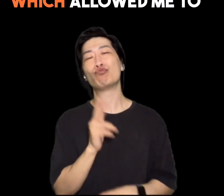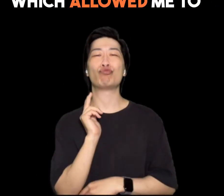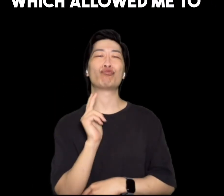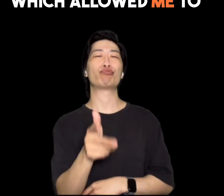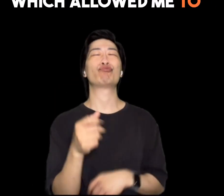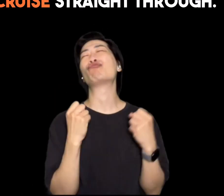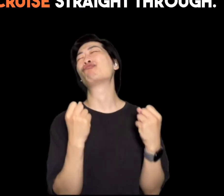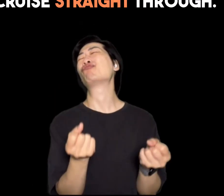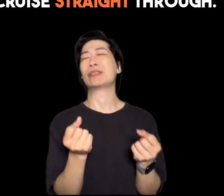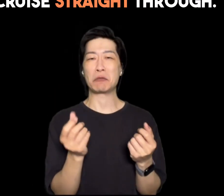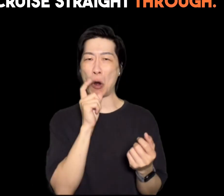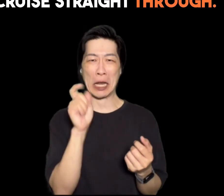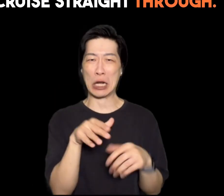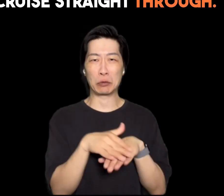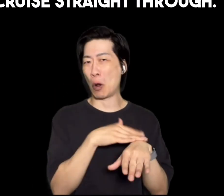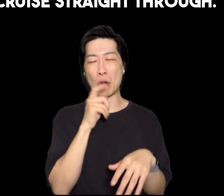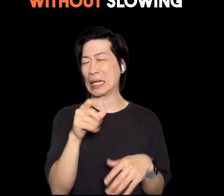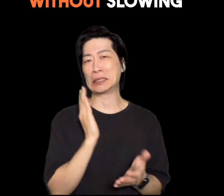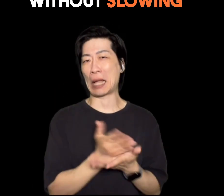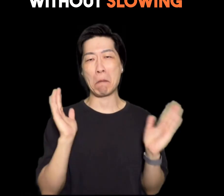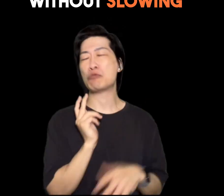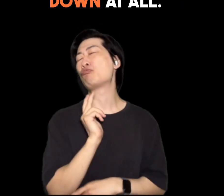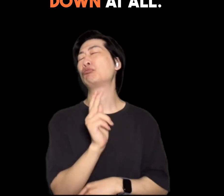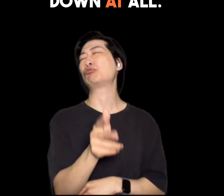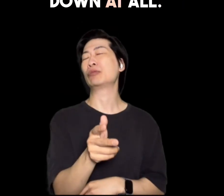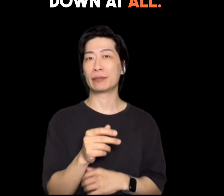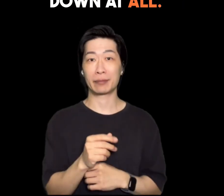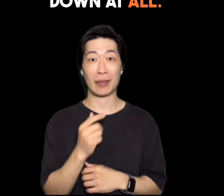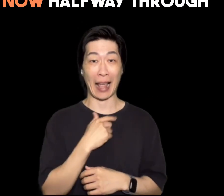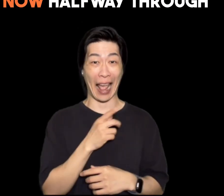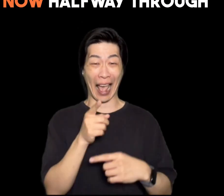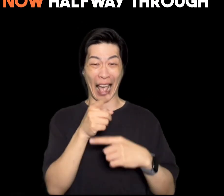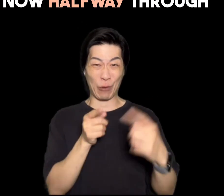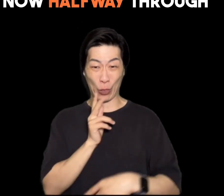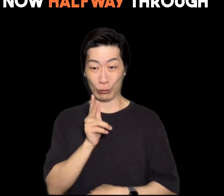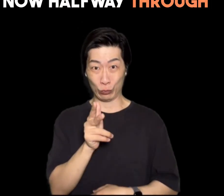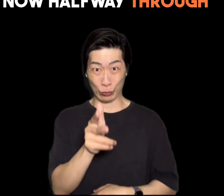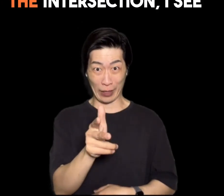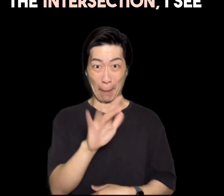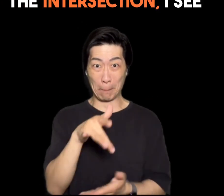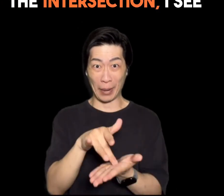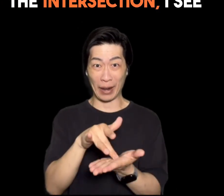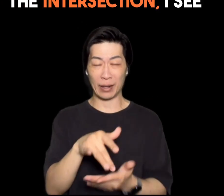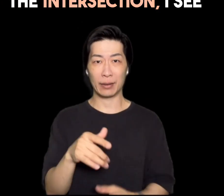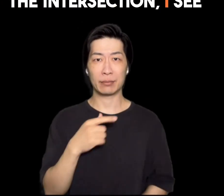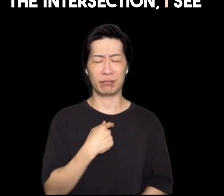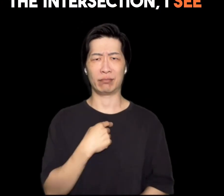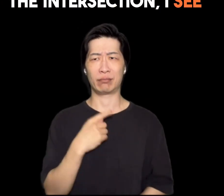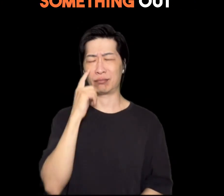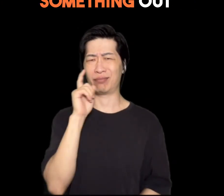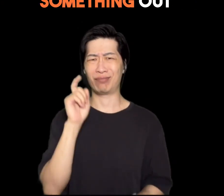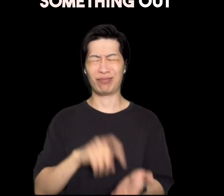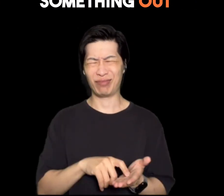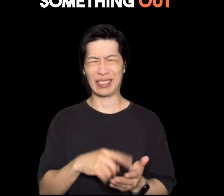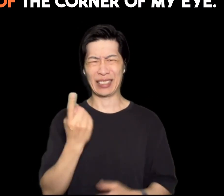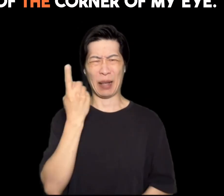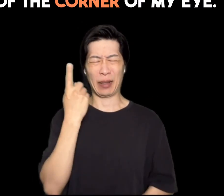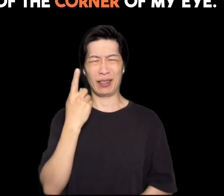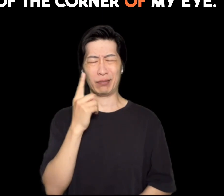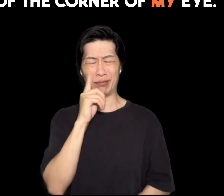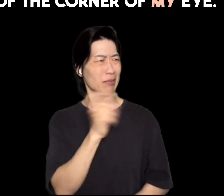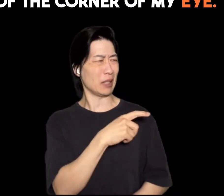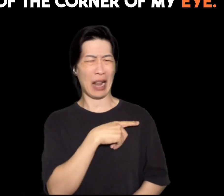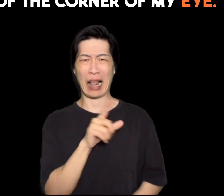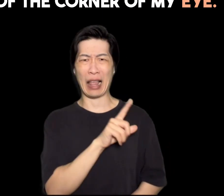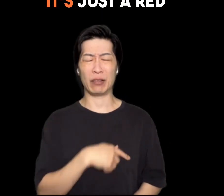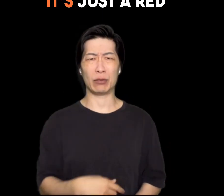green, which allowed me to cruise straight through without slowing down at all. Now, halfway through the intersection, I see something out of the corner